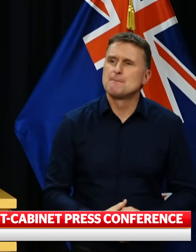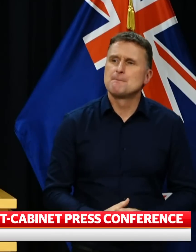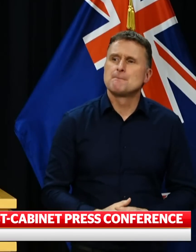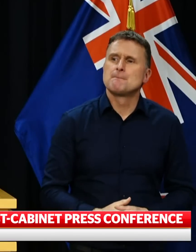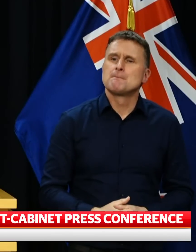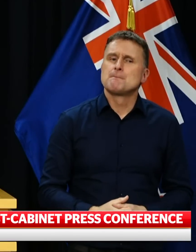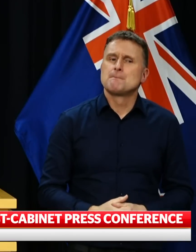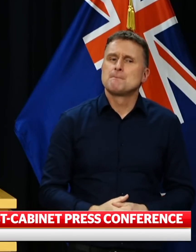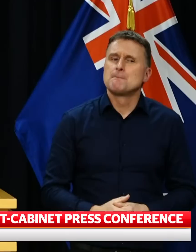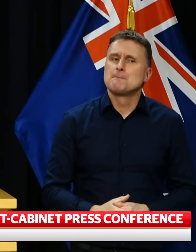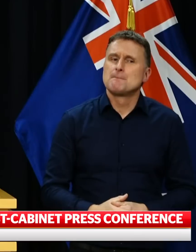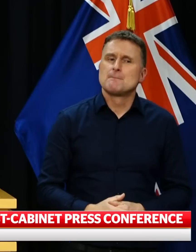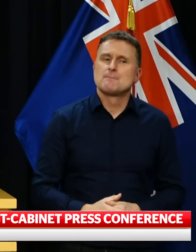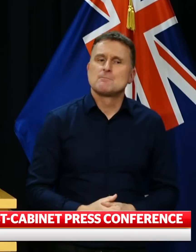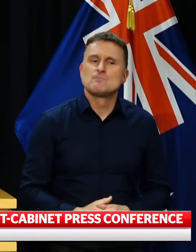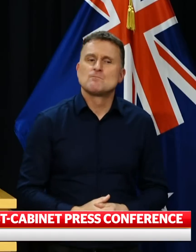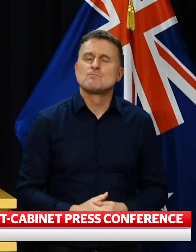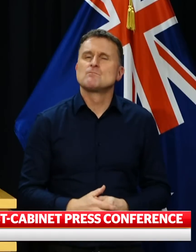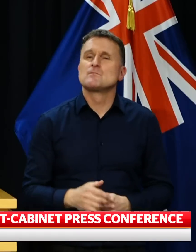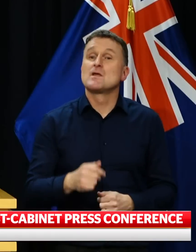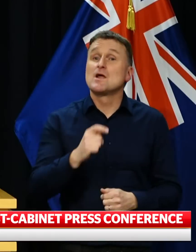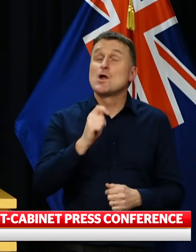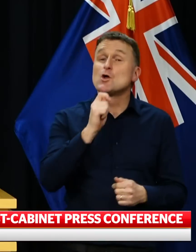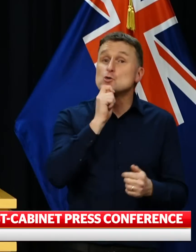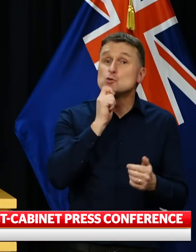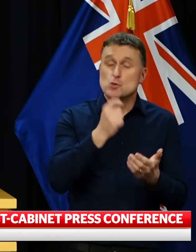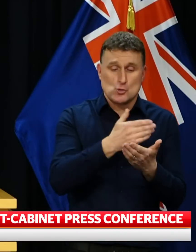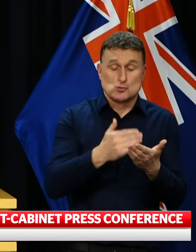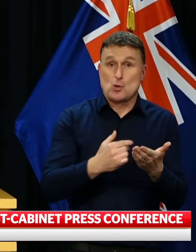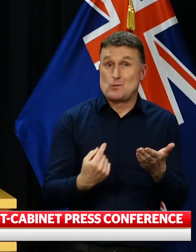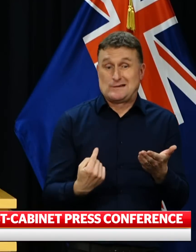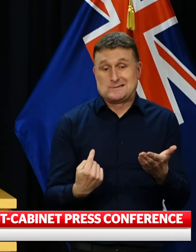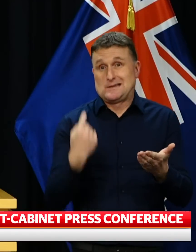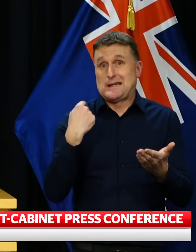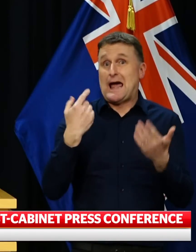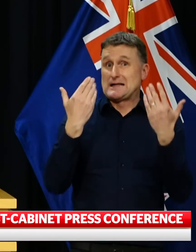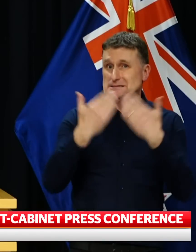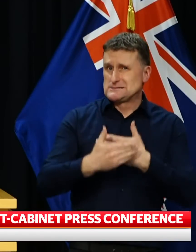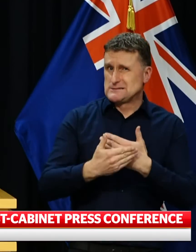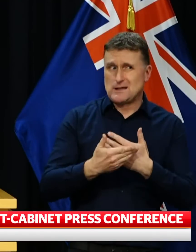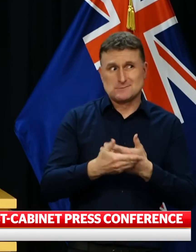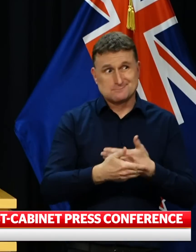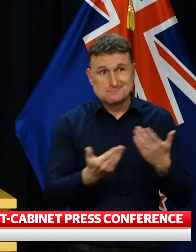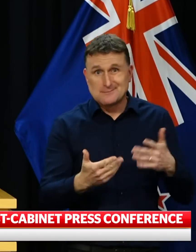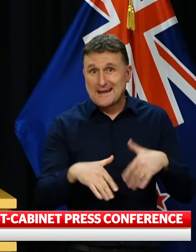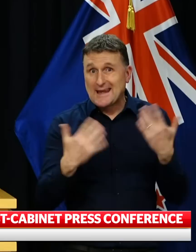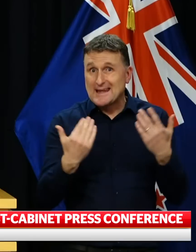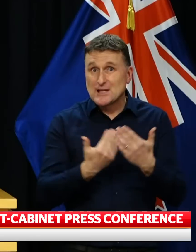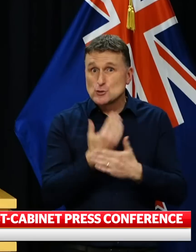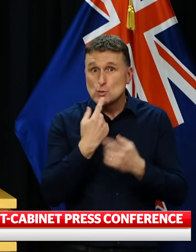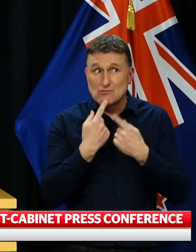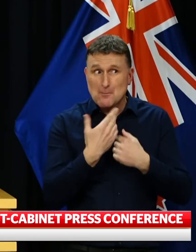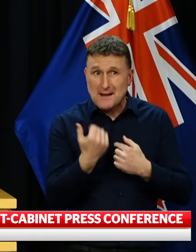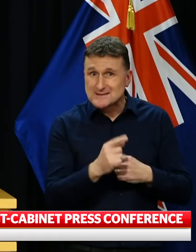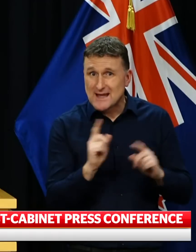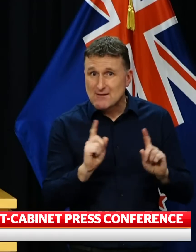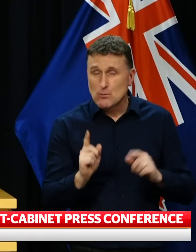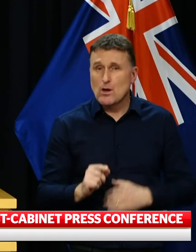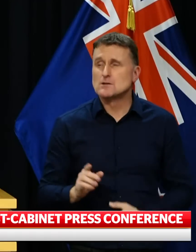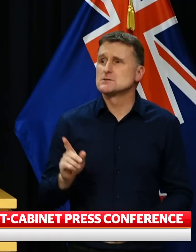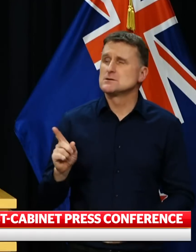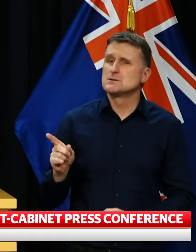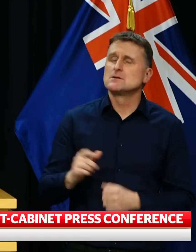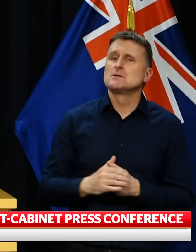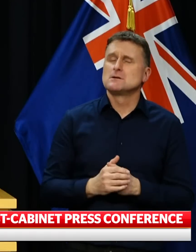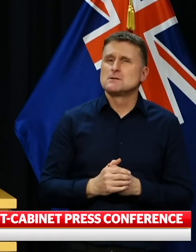all since you've spoken with the survivors about any changes, any new information for them around that? I met with the